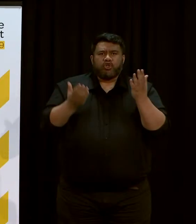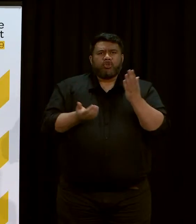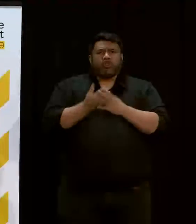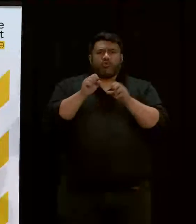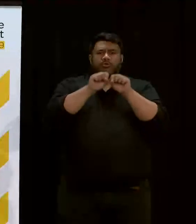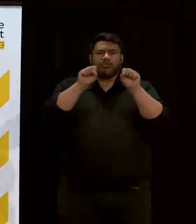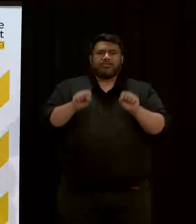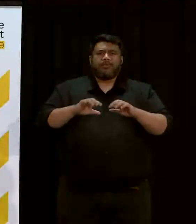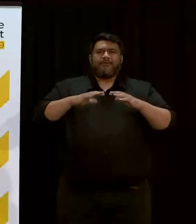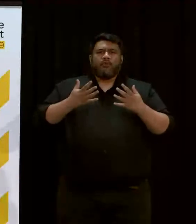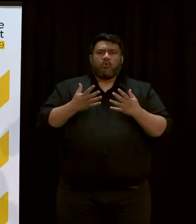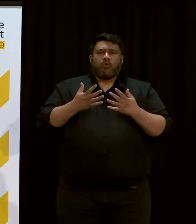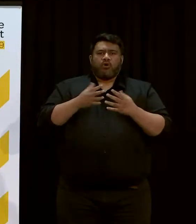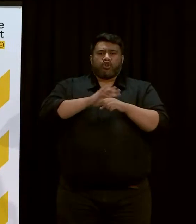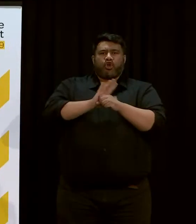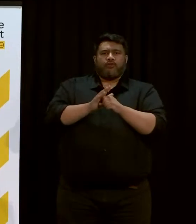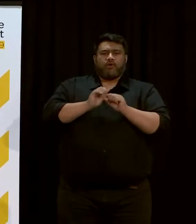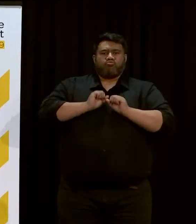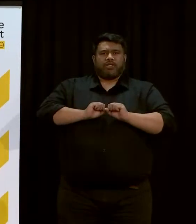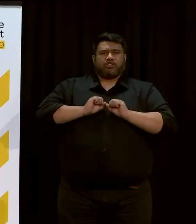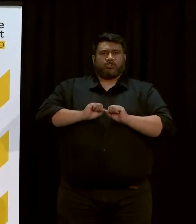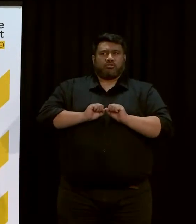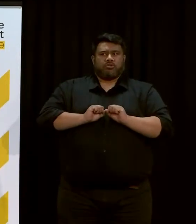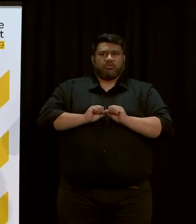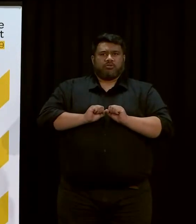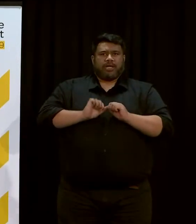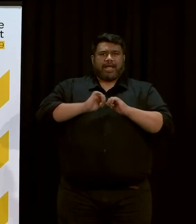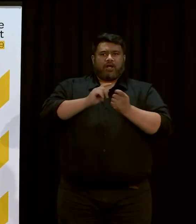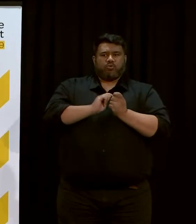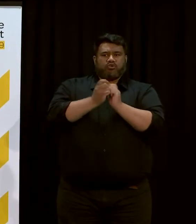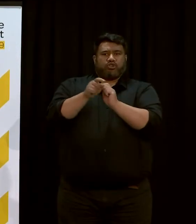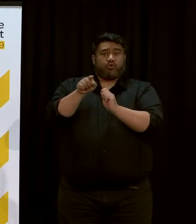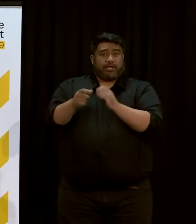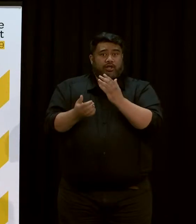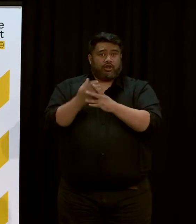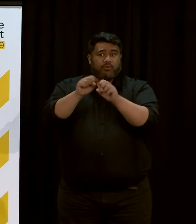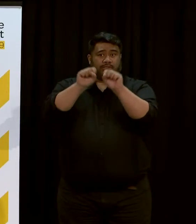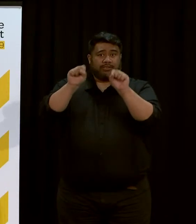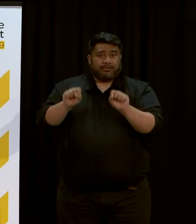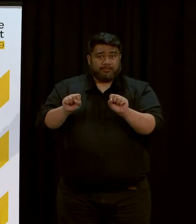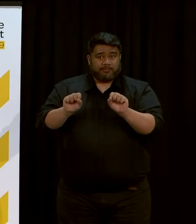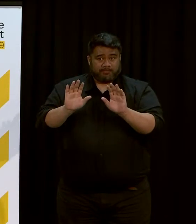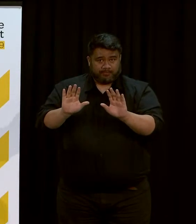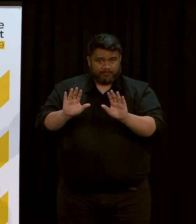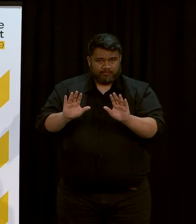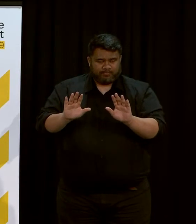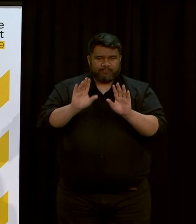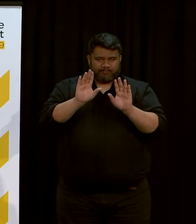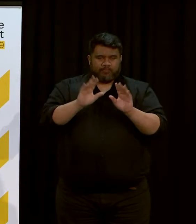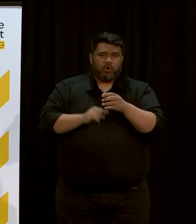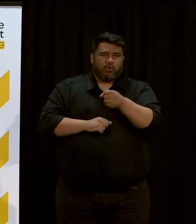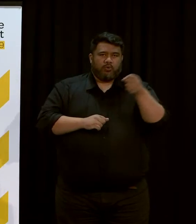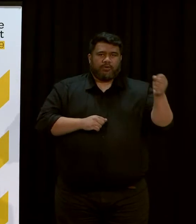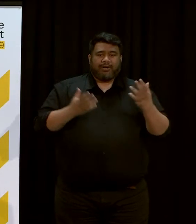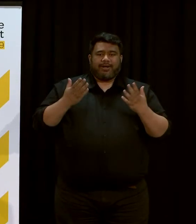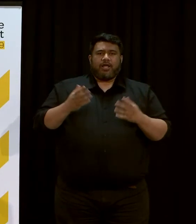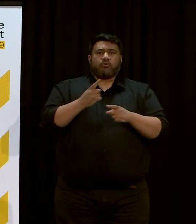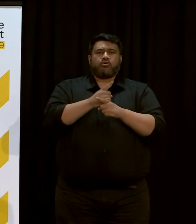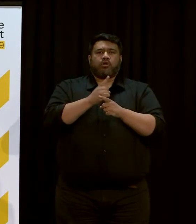framework and how we'll get there. But for now, let's come to the alert level decisions. Today, Cabinet